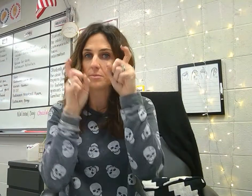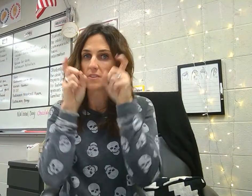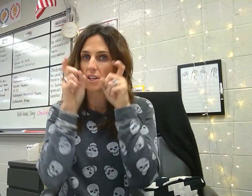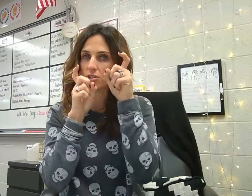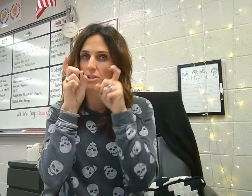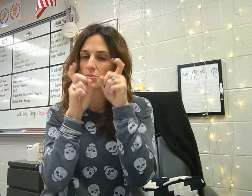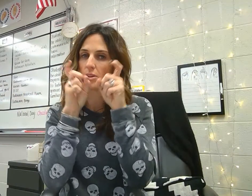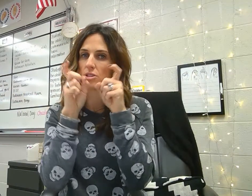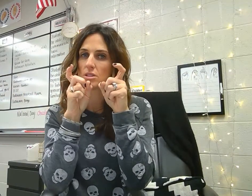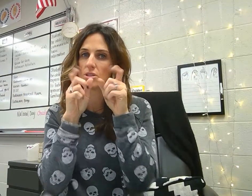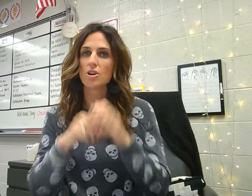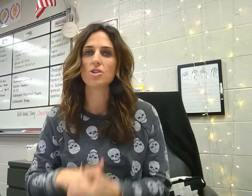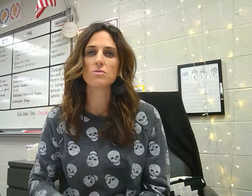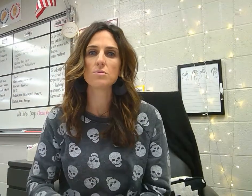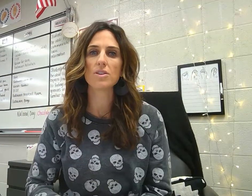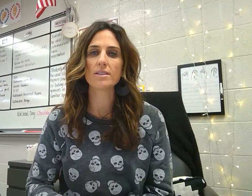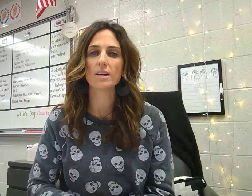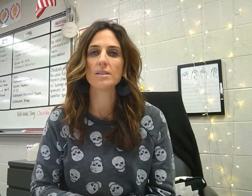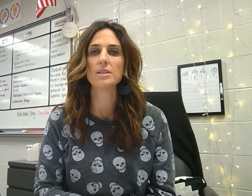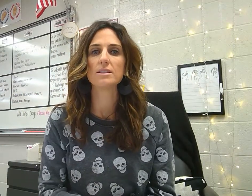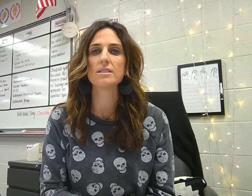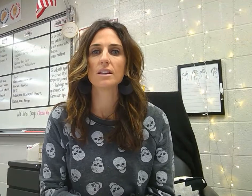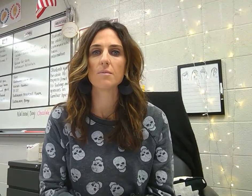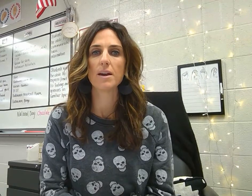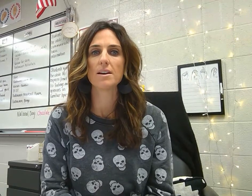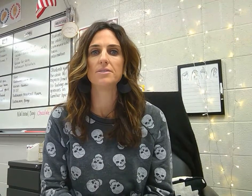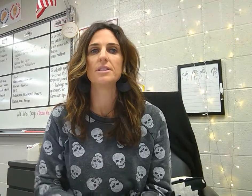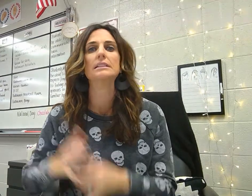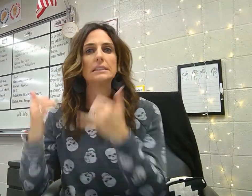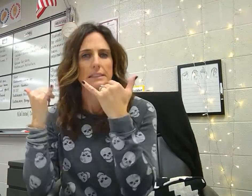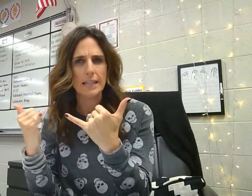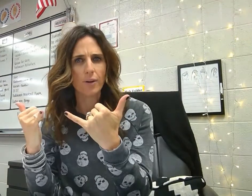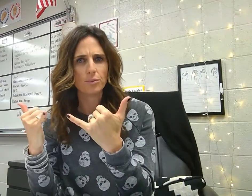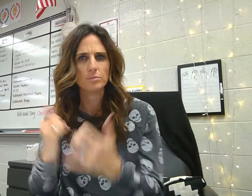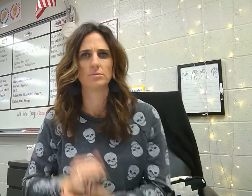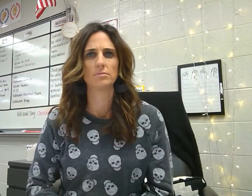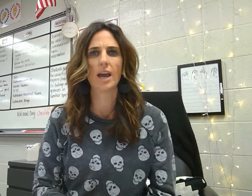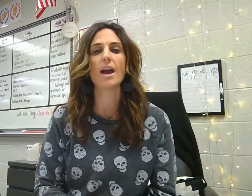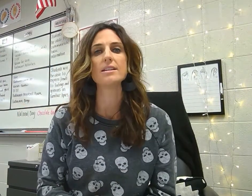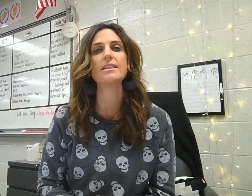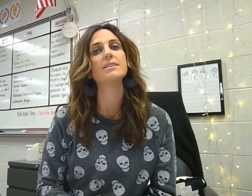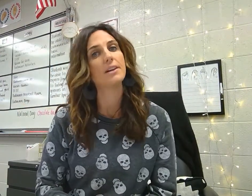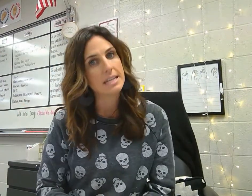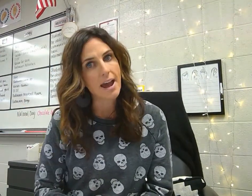times facial expressions are used with that sign because it's a command. Now. Okay, I need that done now.